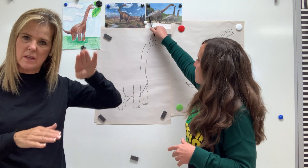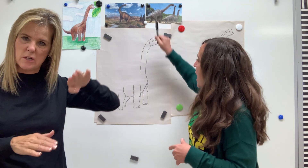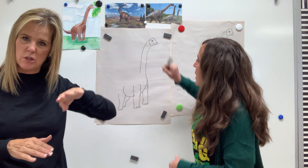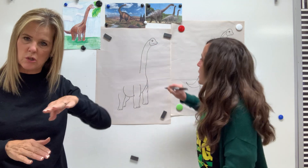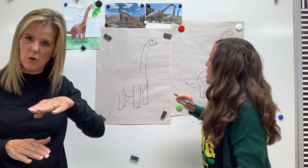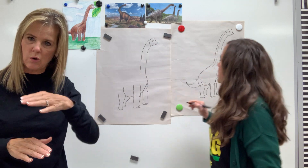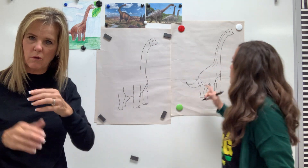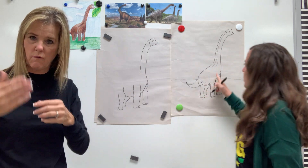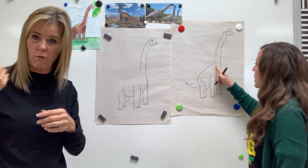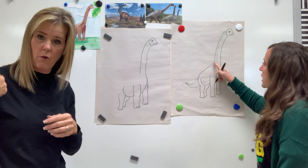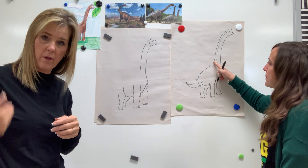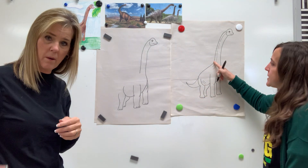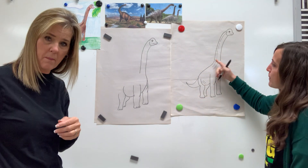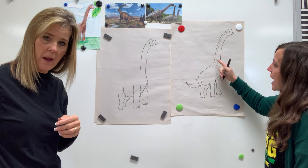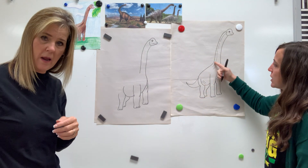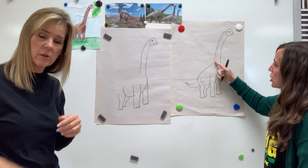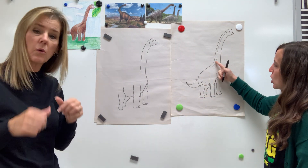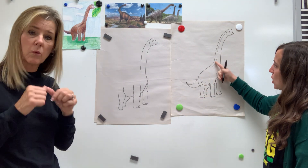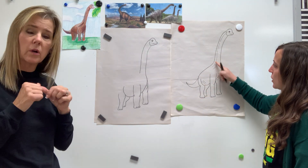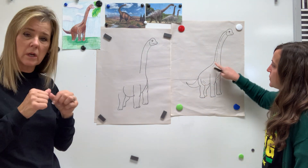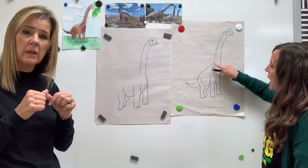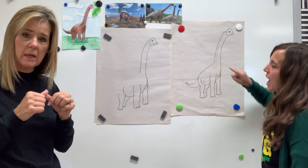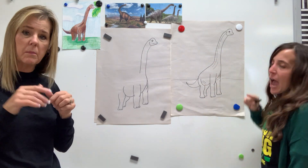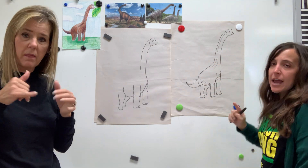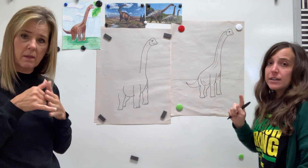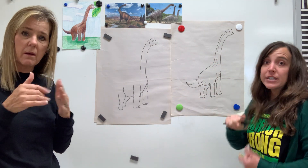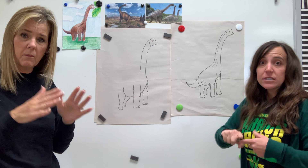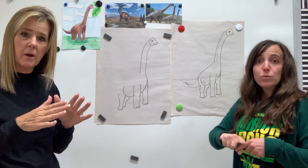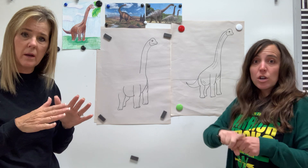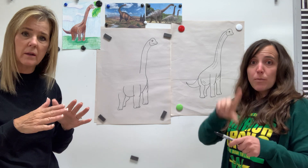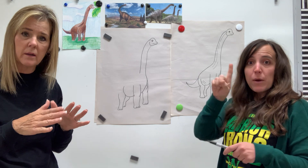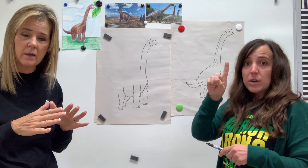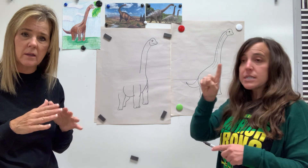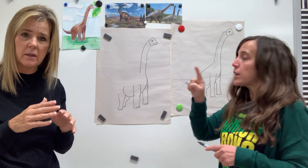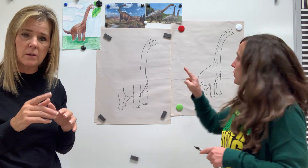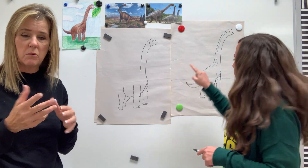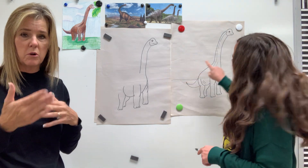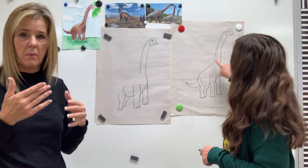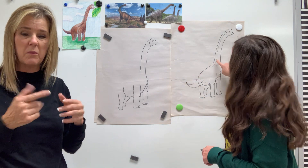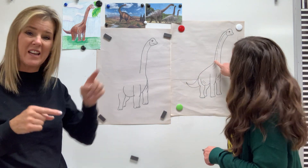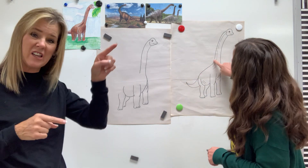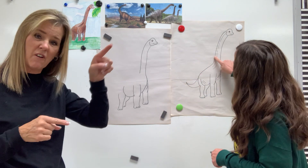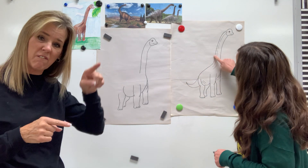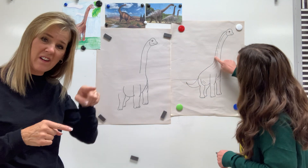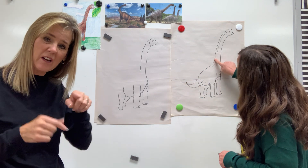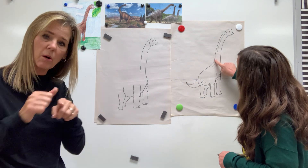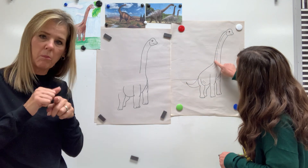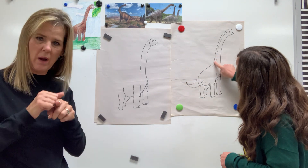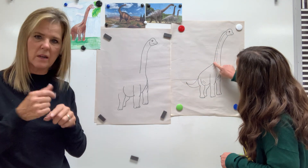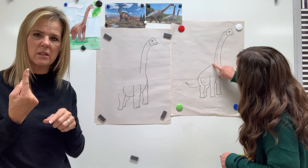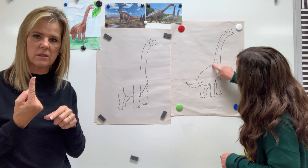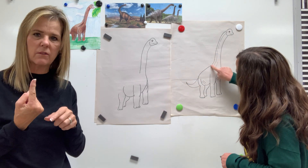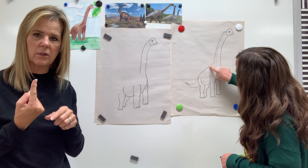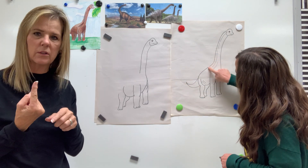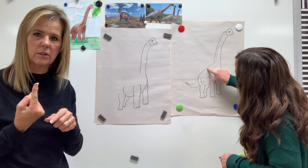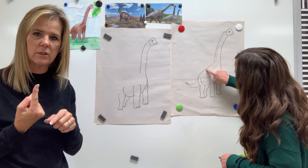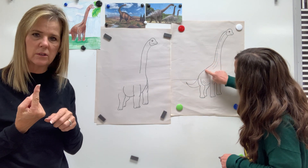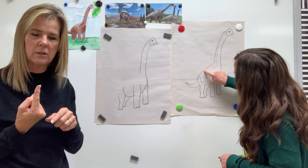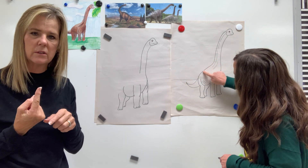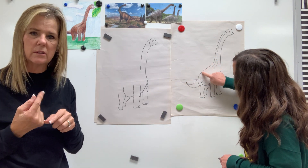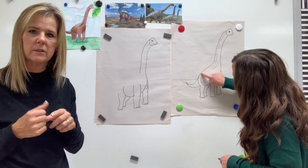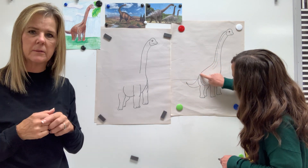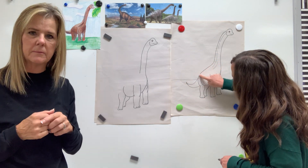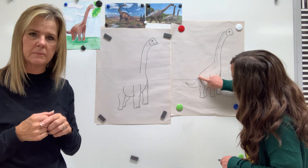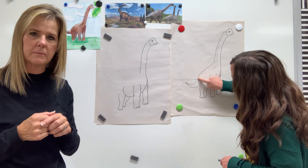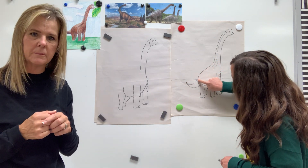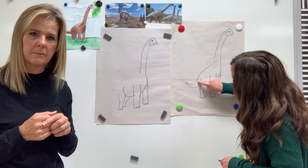for their back. So we're gonna keep his back curved, and this is where you might wanna take your finger and just trace. I'm gonna make this curve line, and